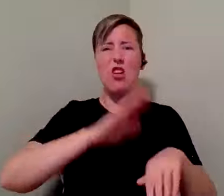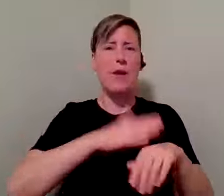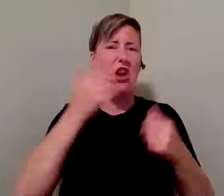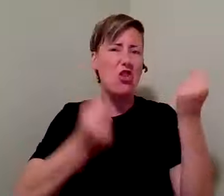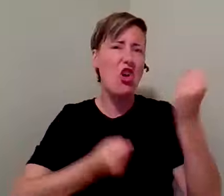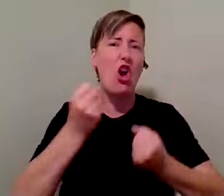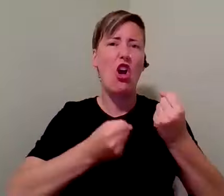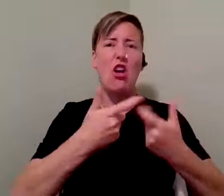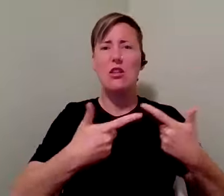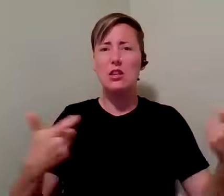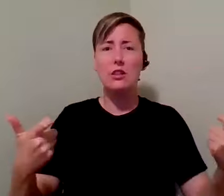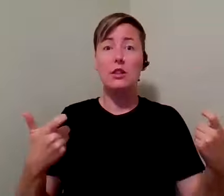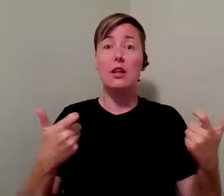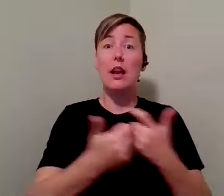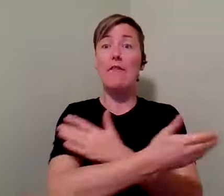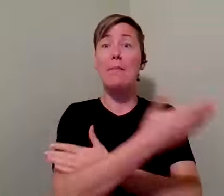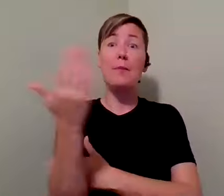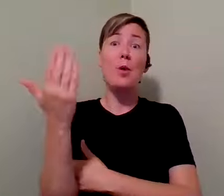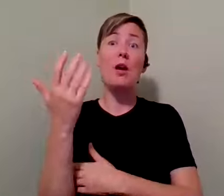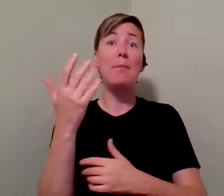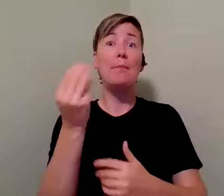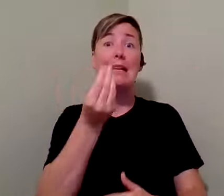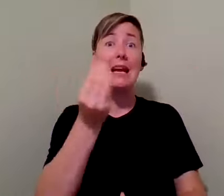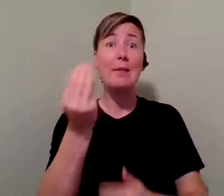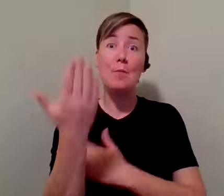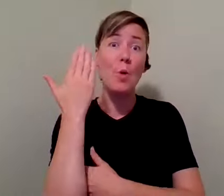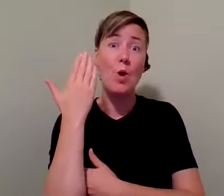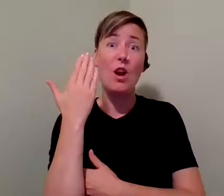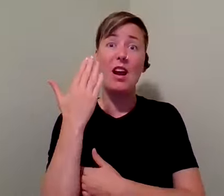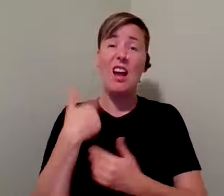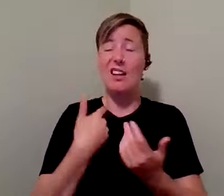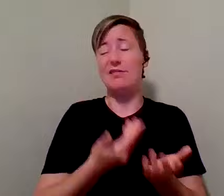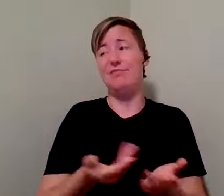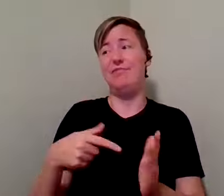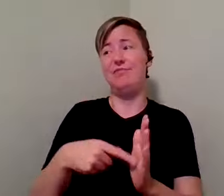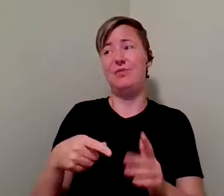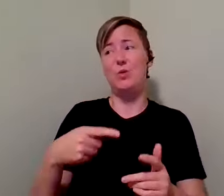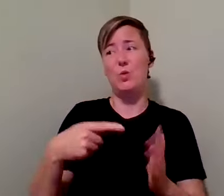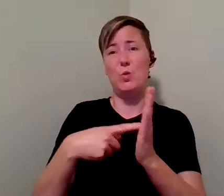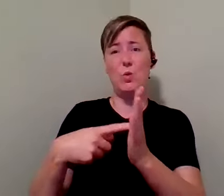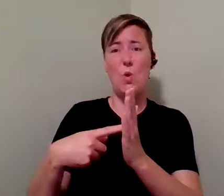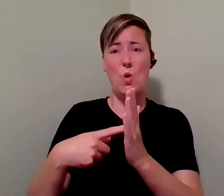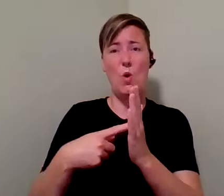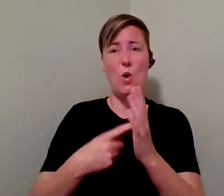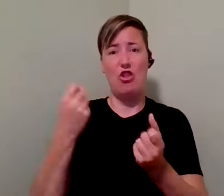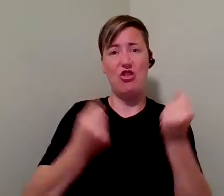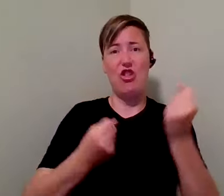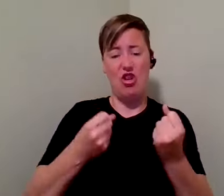Monday morning, the mechanic would say, what the hell did you do to this car, man? And when you're sober, you can't really tell him, listen, man, I've been kicking my own